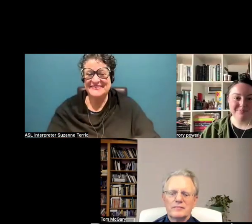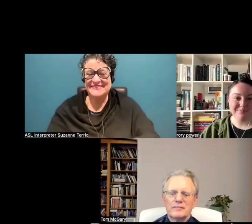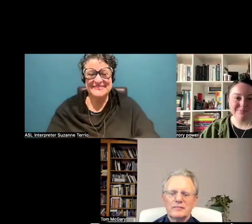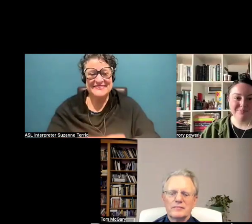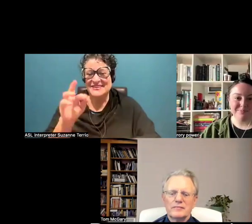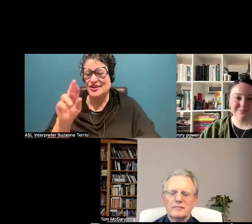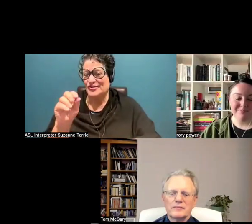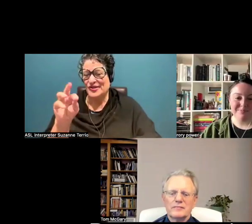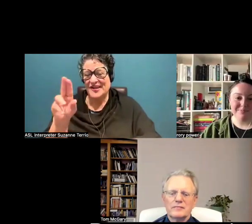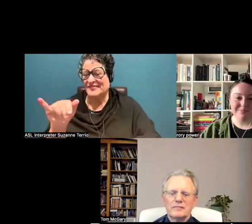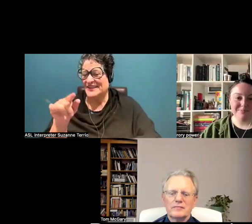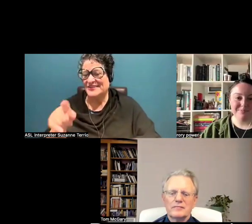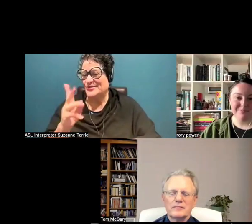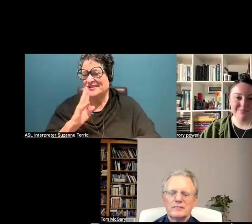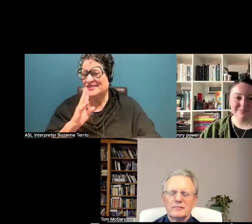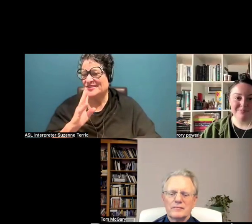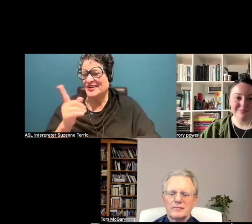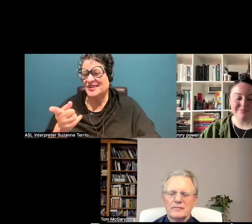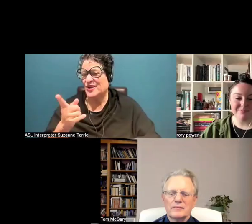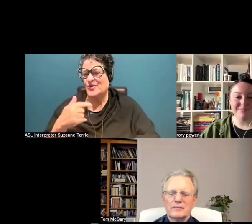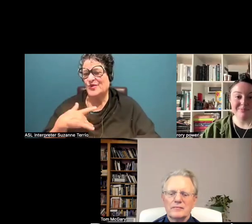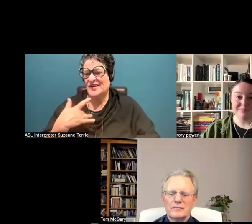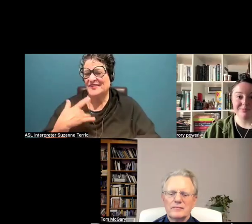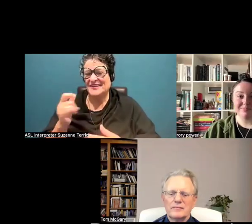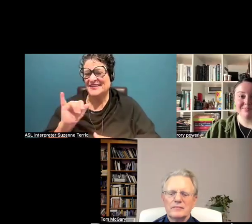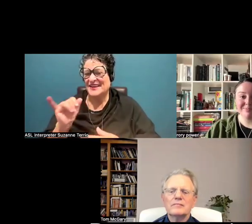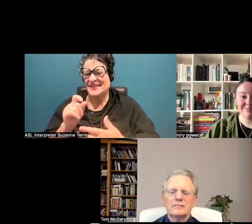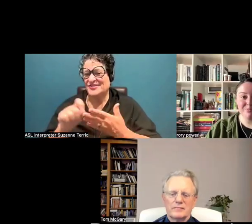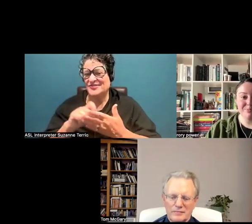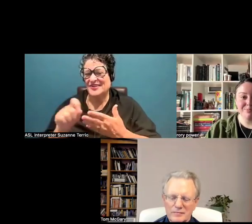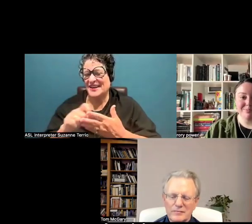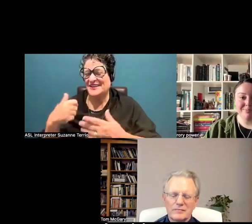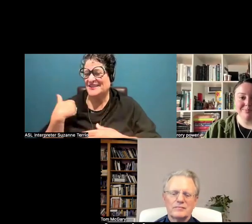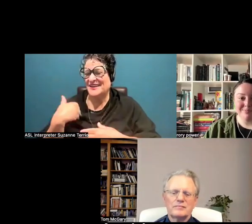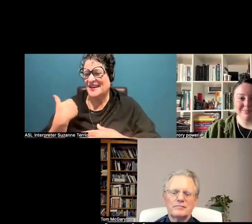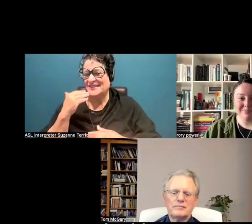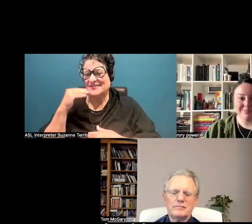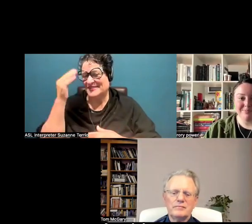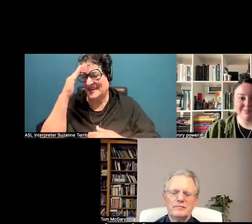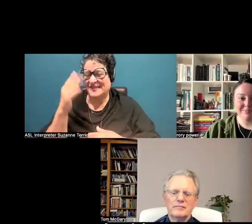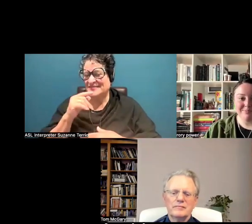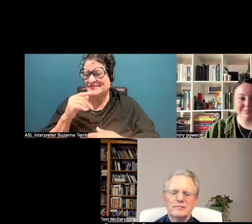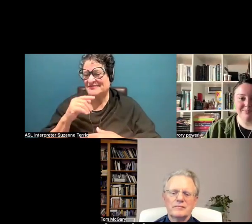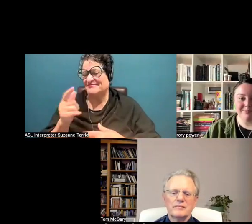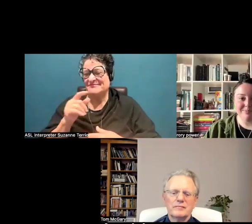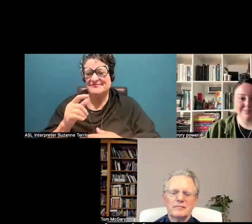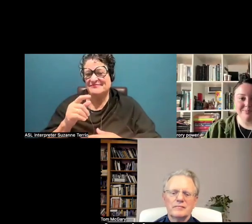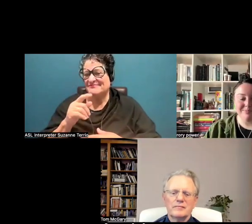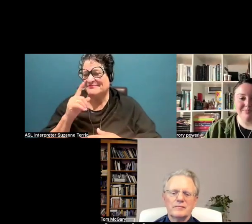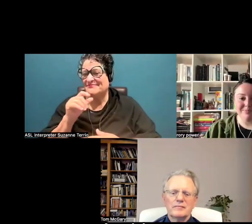Rory, you were just talking about like what it's like writing young adult Mm, fiction, and I was a young adult who